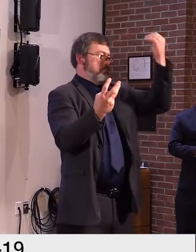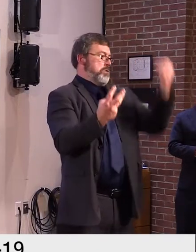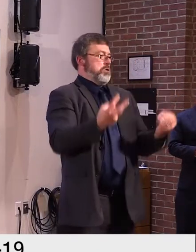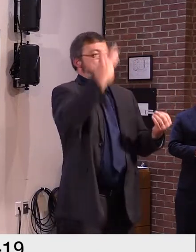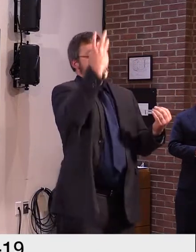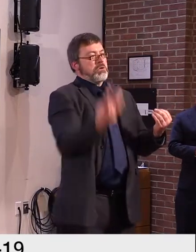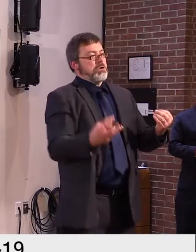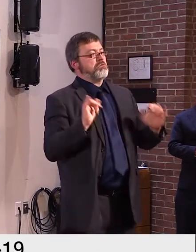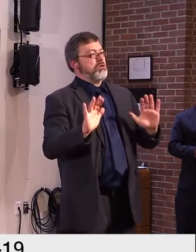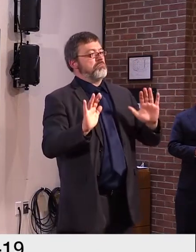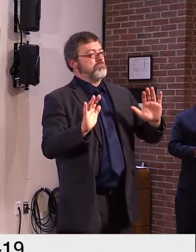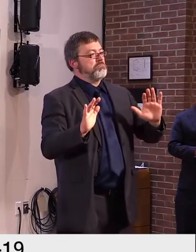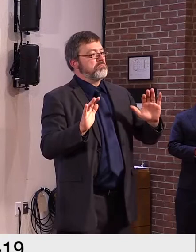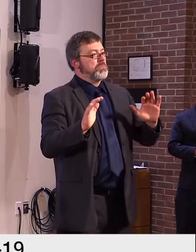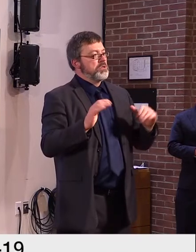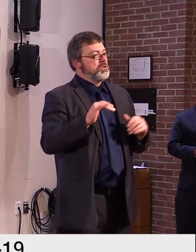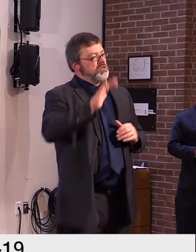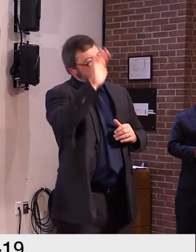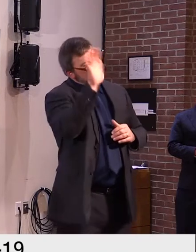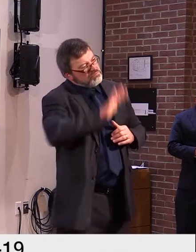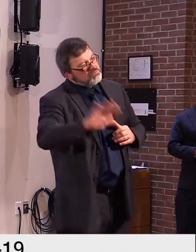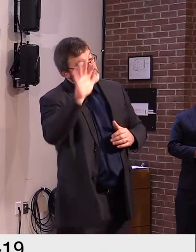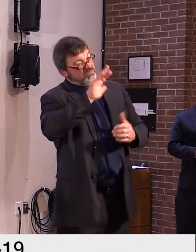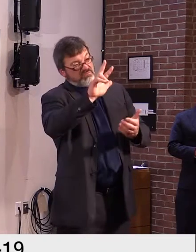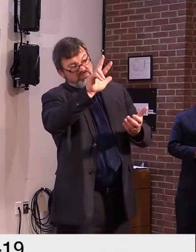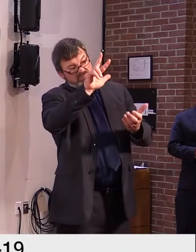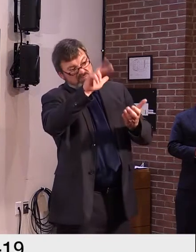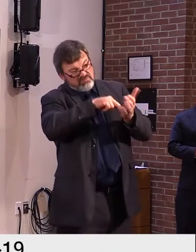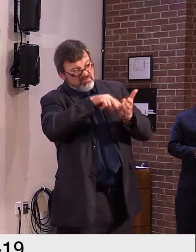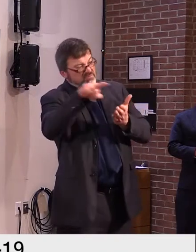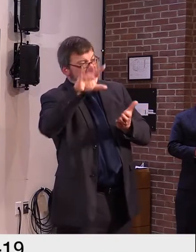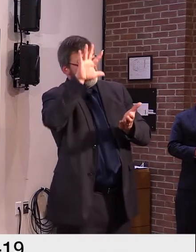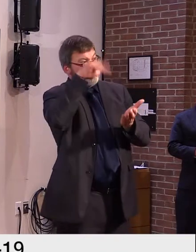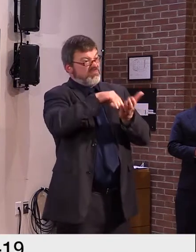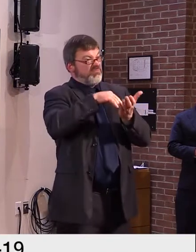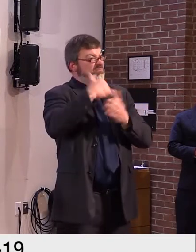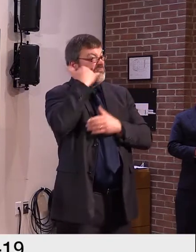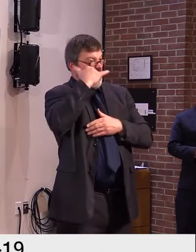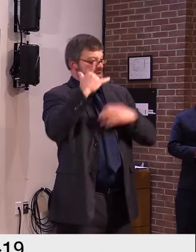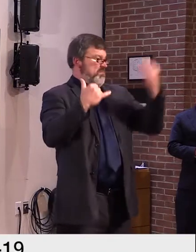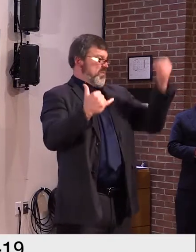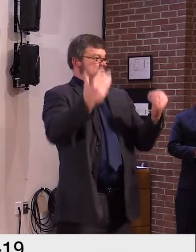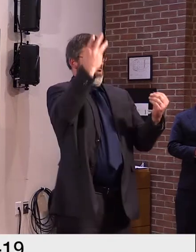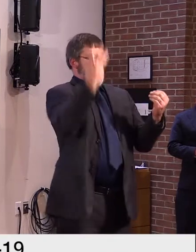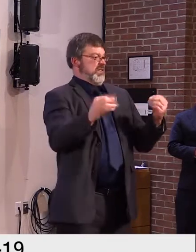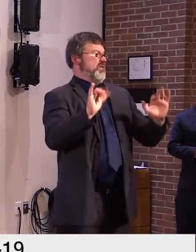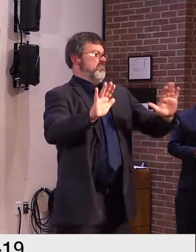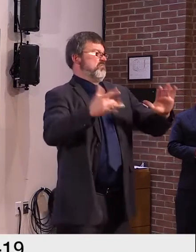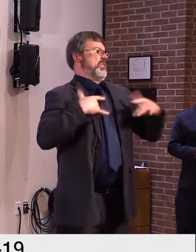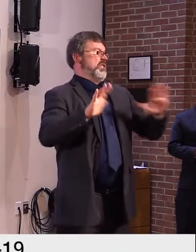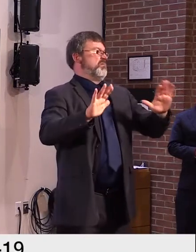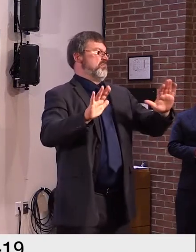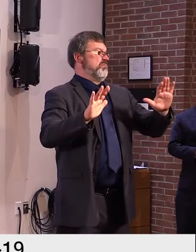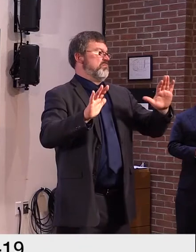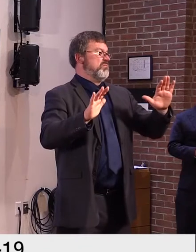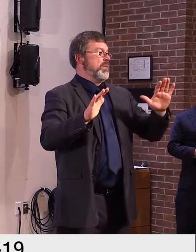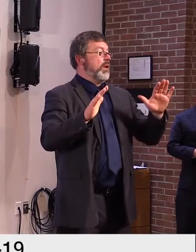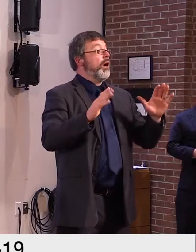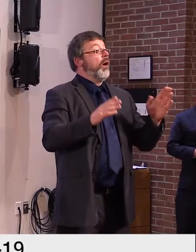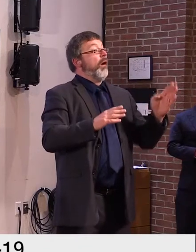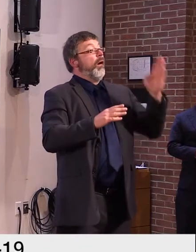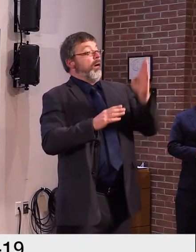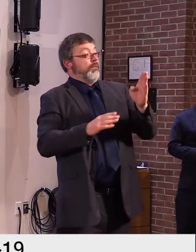3,000 to 5,000 calls come in. And then on other days, we can have as low